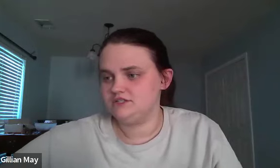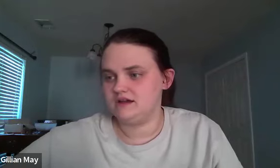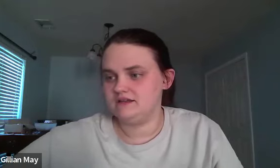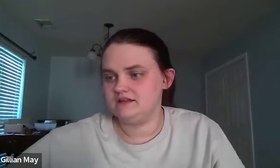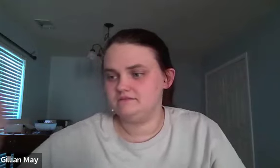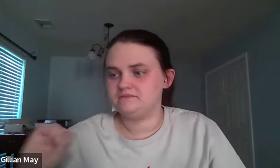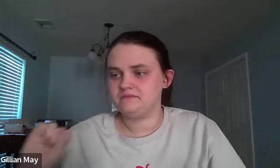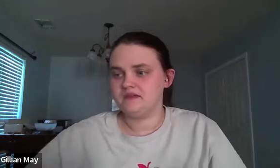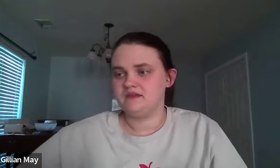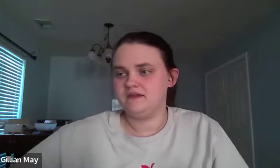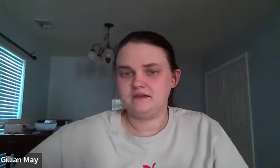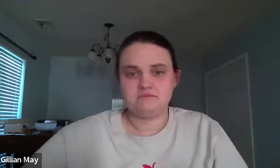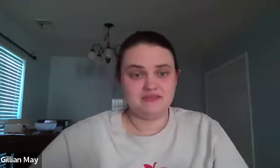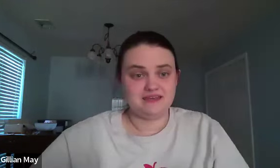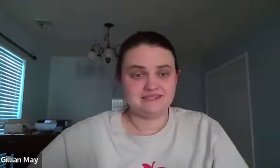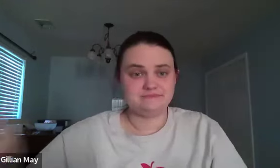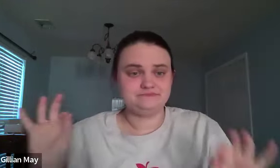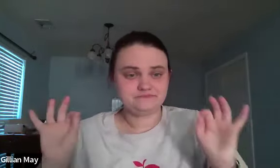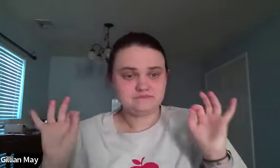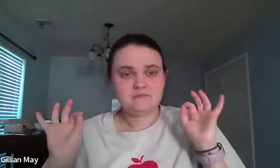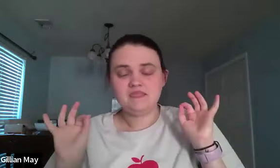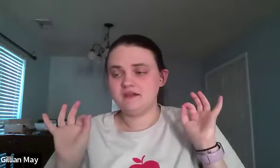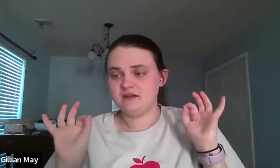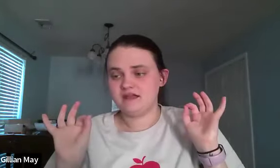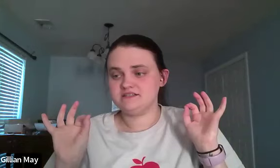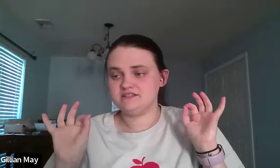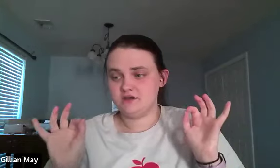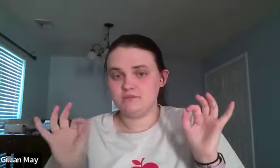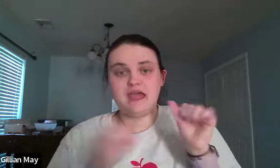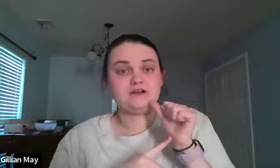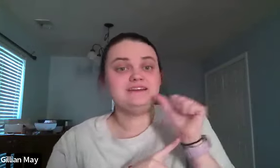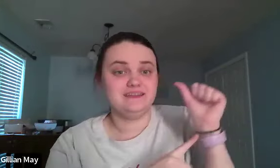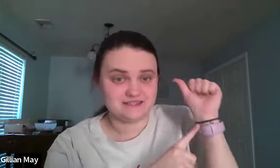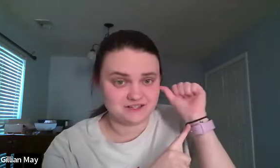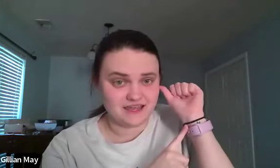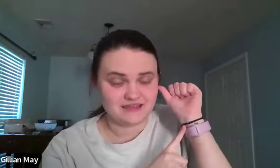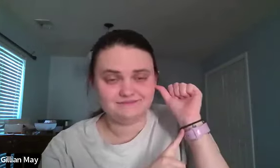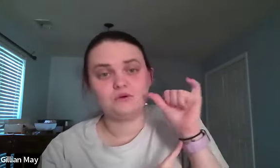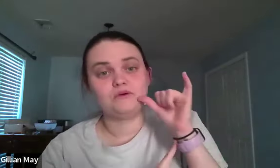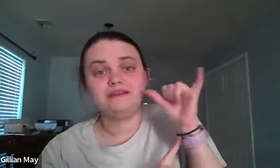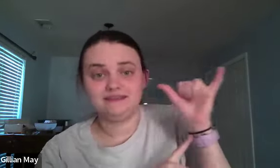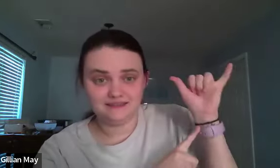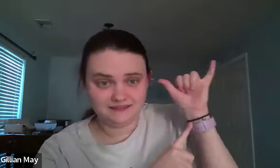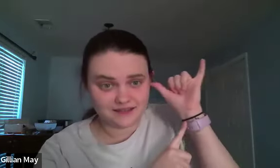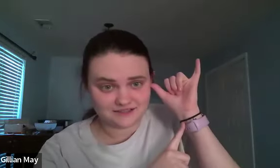highlighted. But yes. All right. So we had our yesterday or